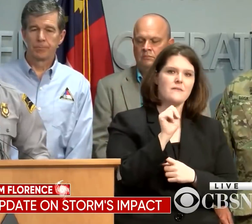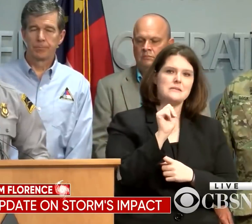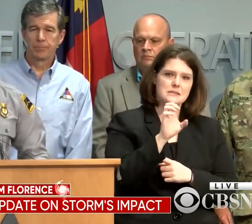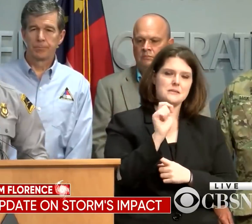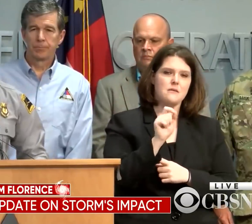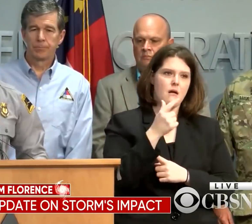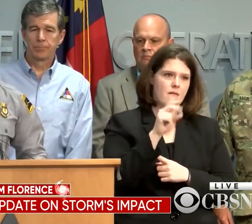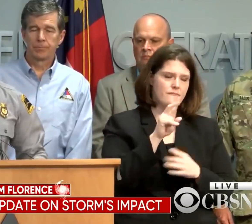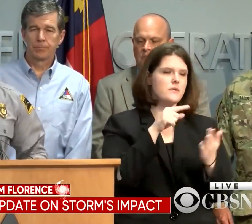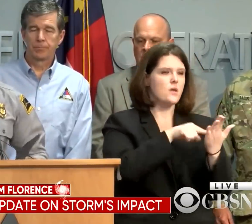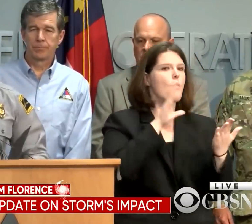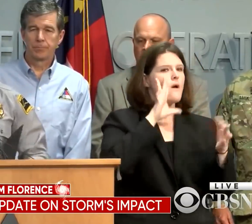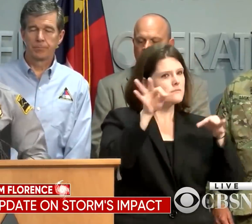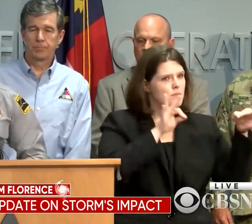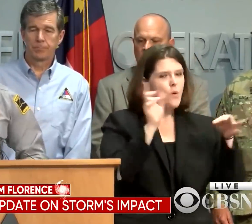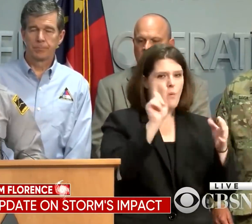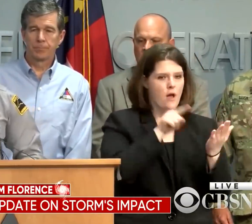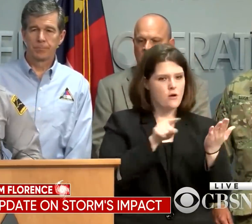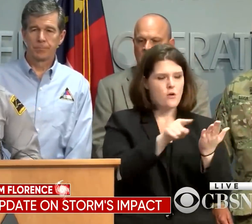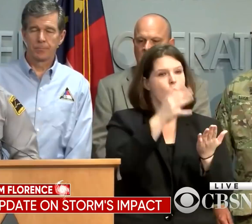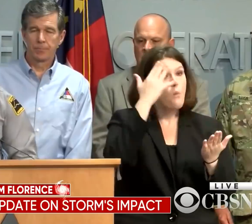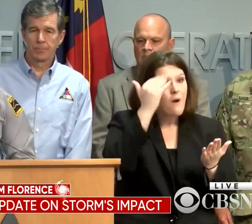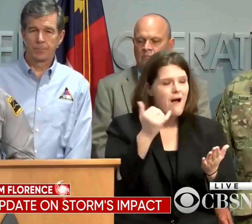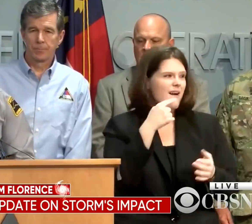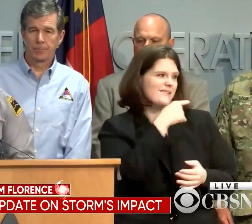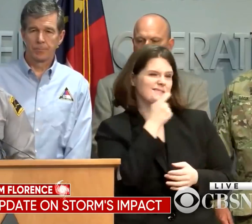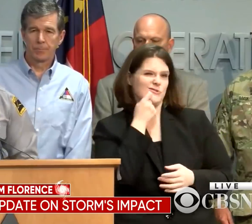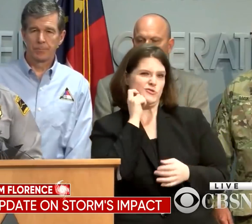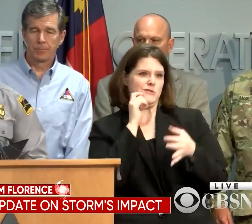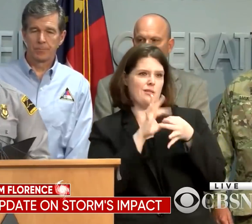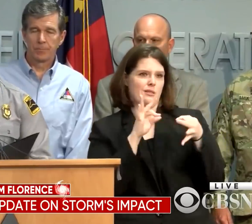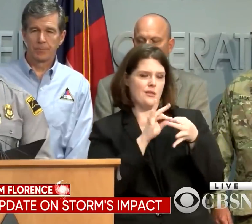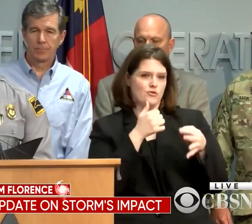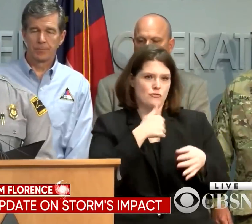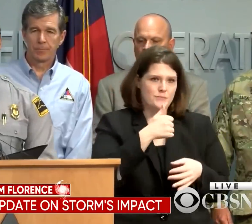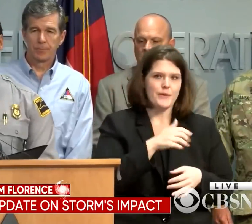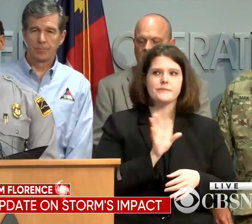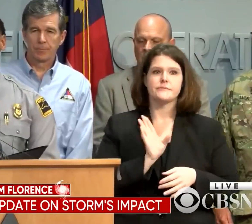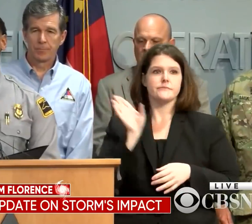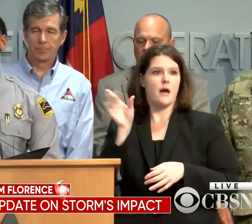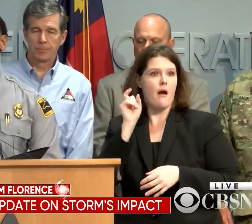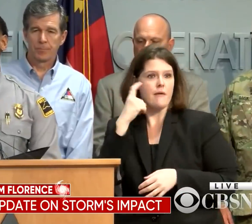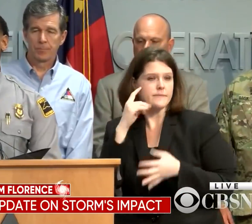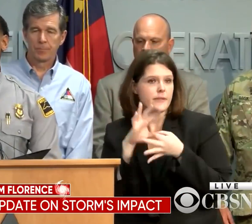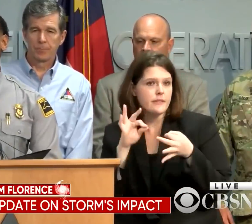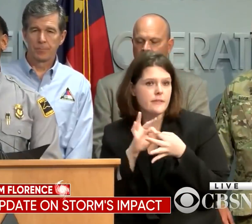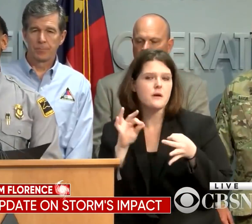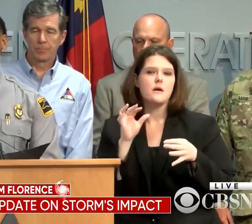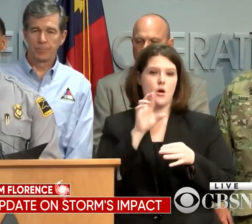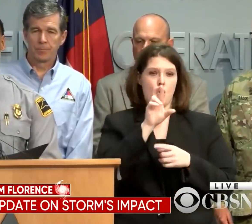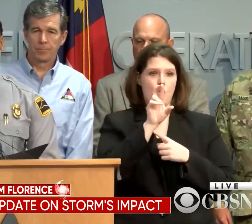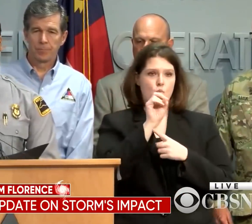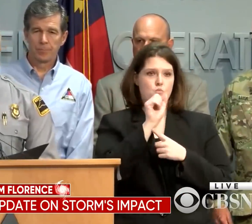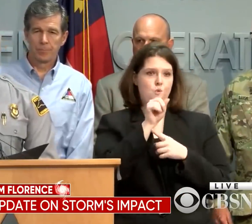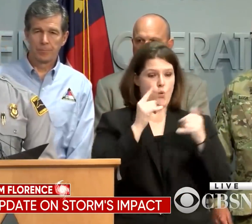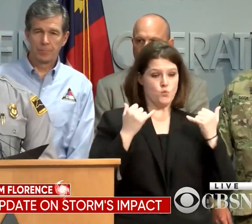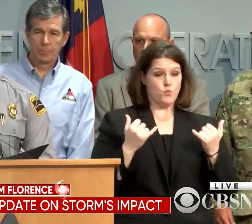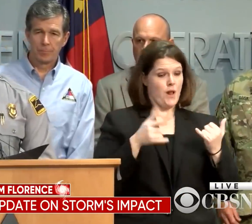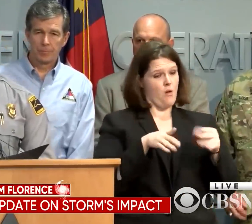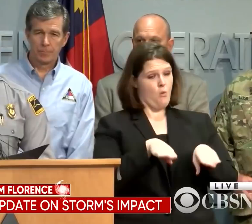plan to take. Because as Secretary Trogdon said, as the governor stated, the road that's open